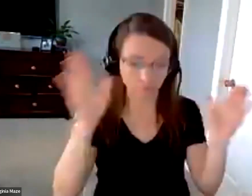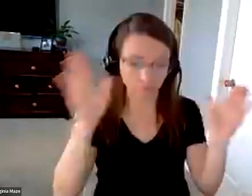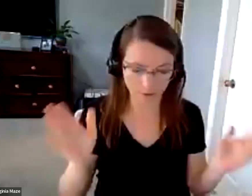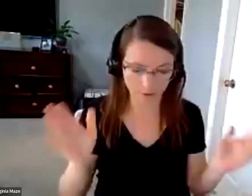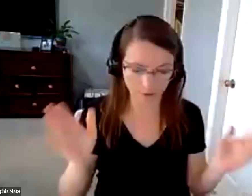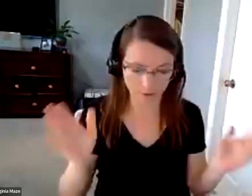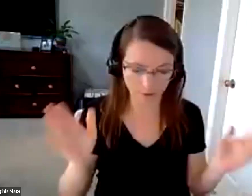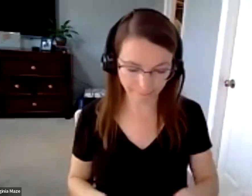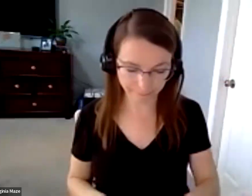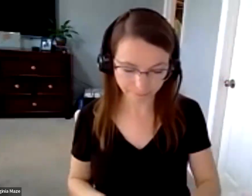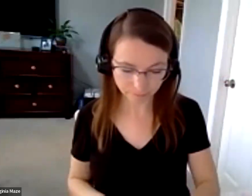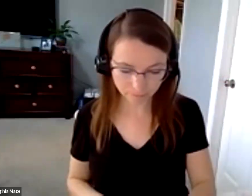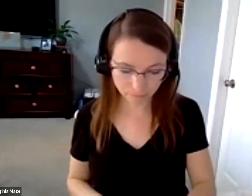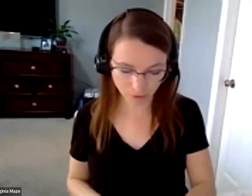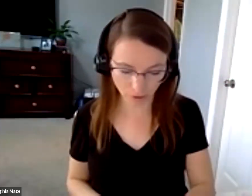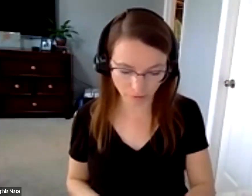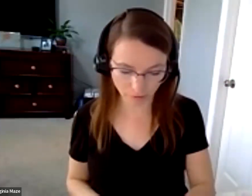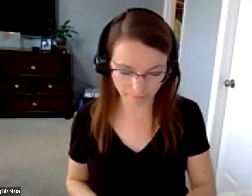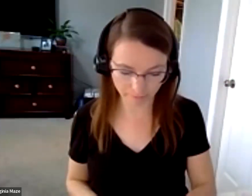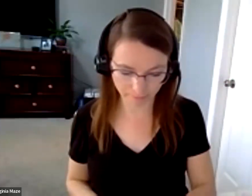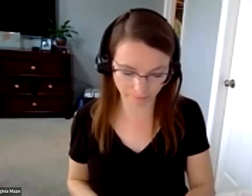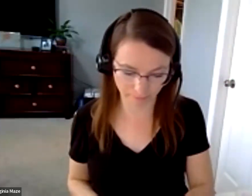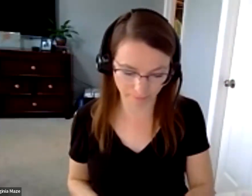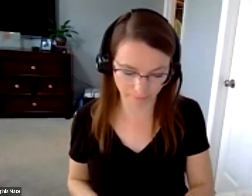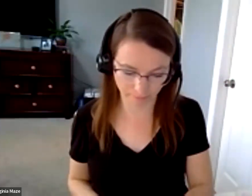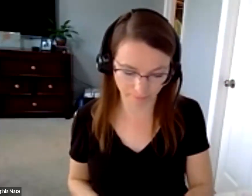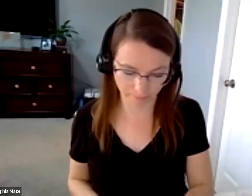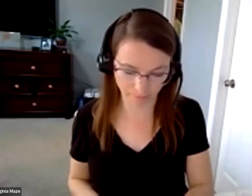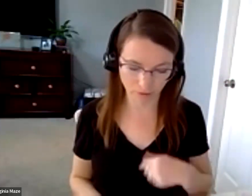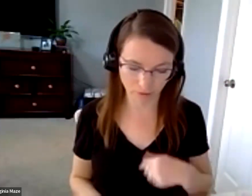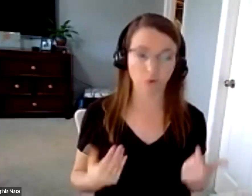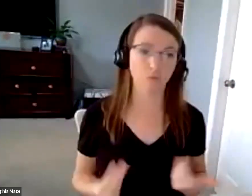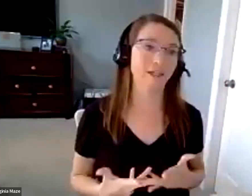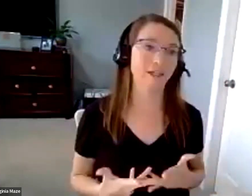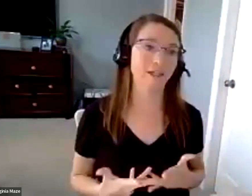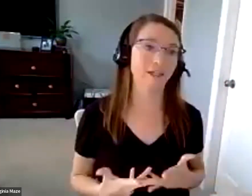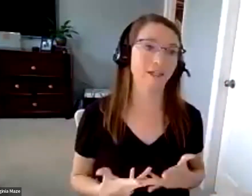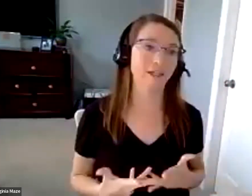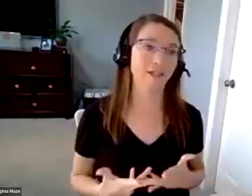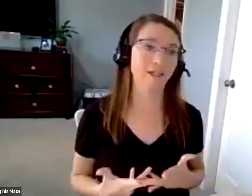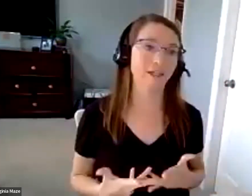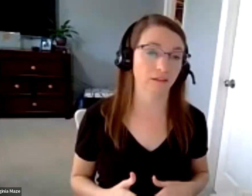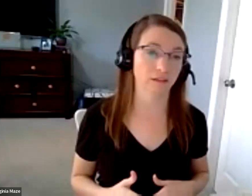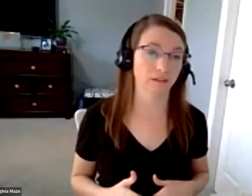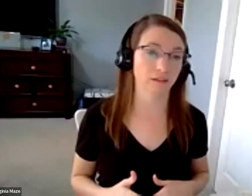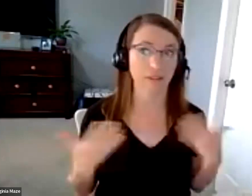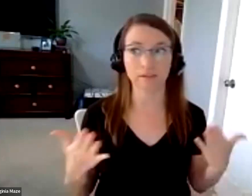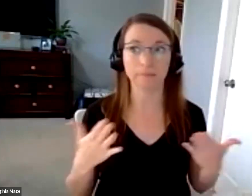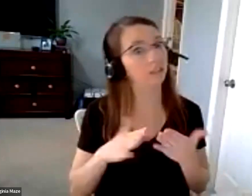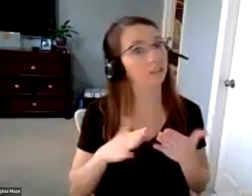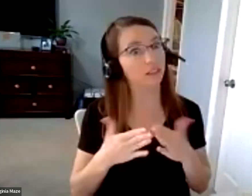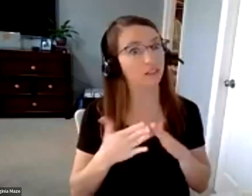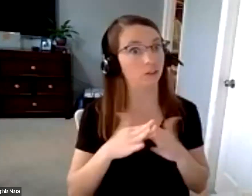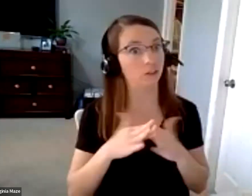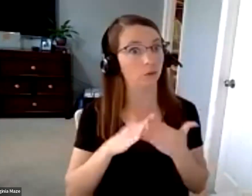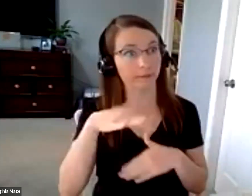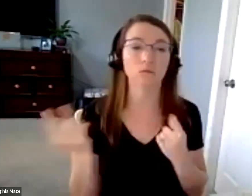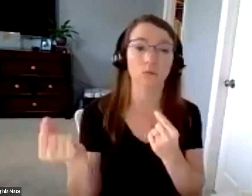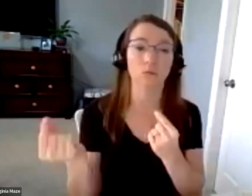boyfriend, whatever it is. Okay, all right. To run errands. So that's something that we tend to do around